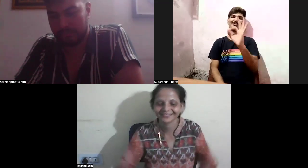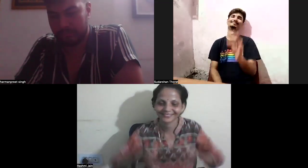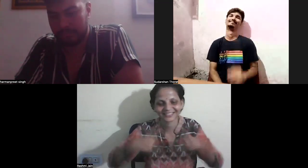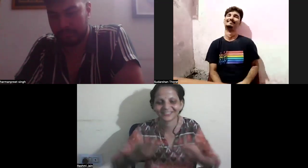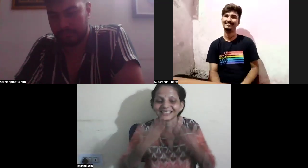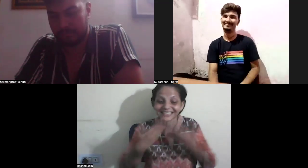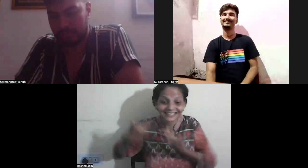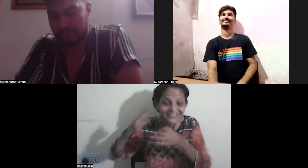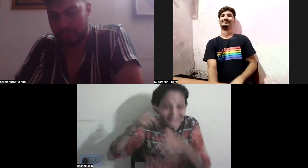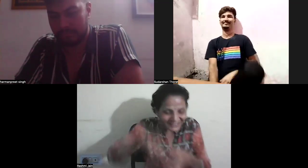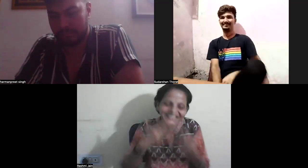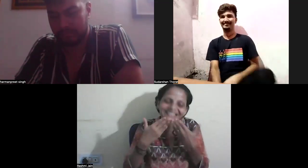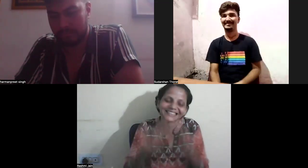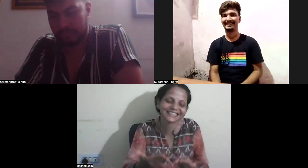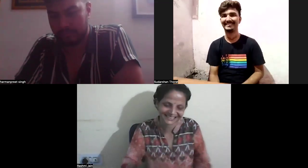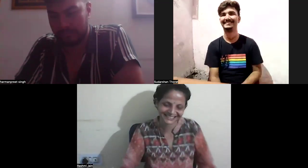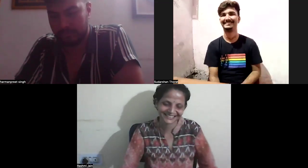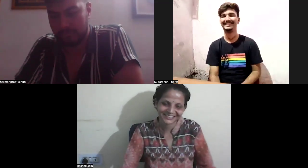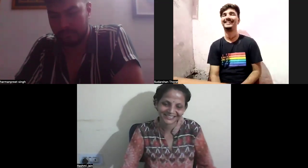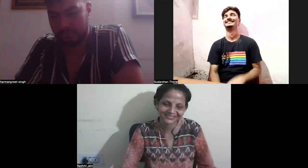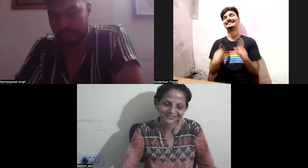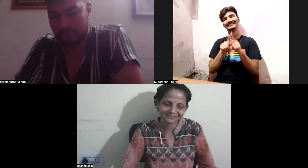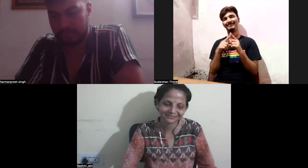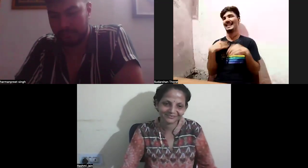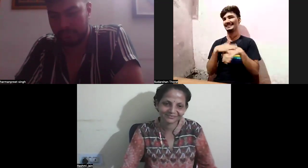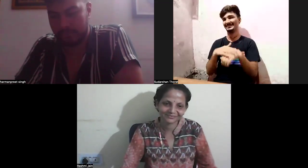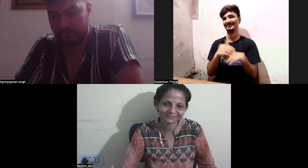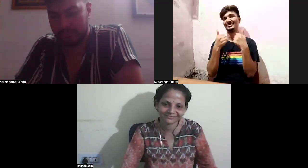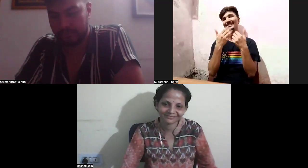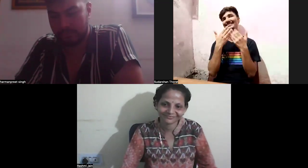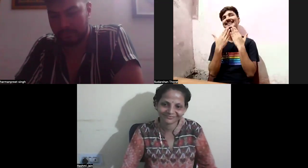Okay, this is for my knowledge. Thank you. Thank you for having me.